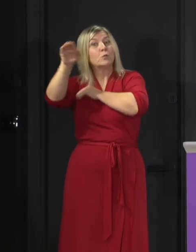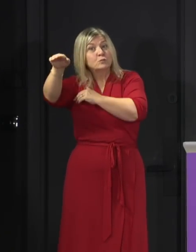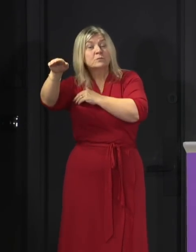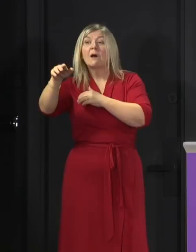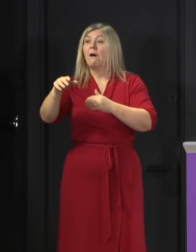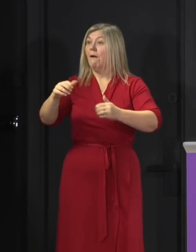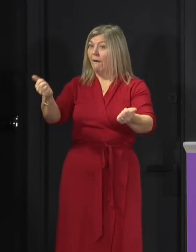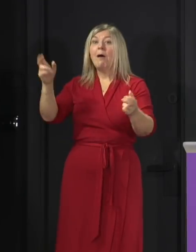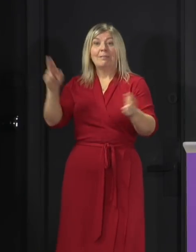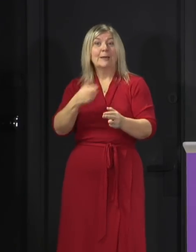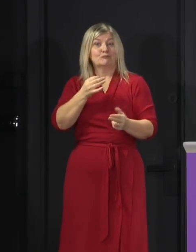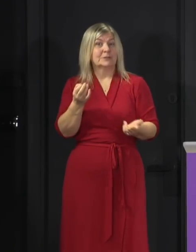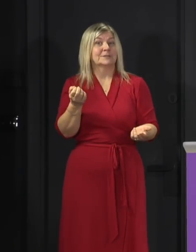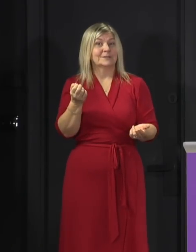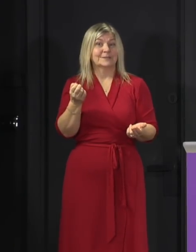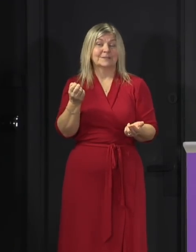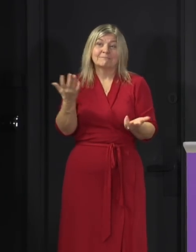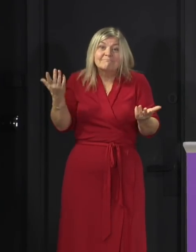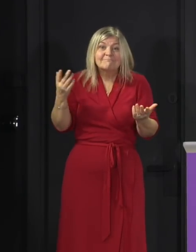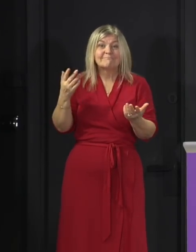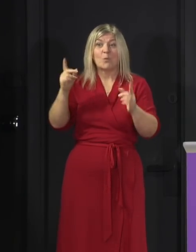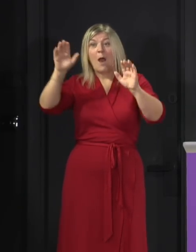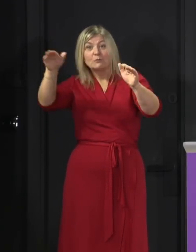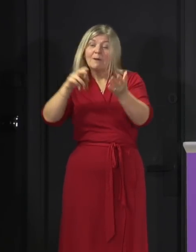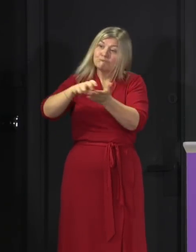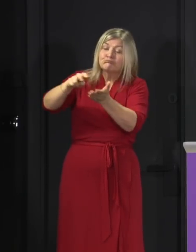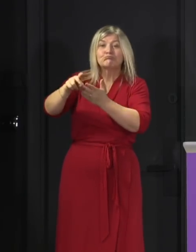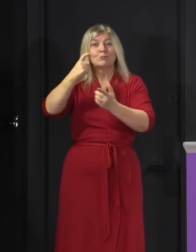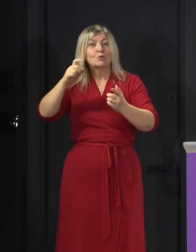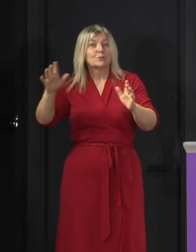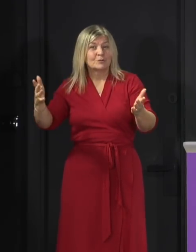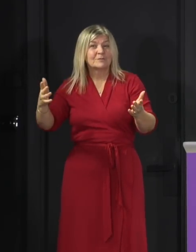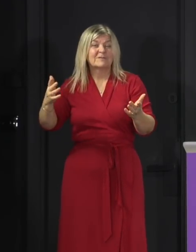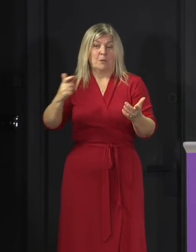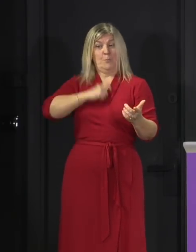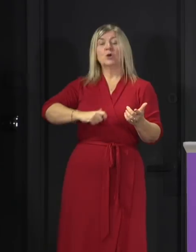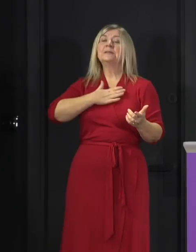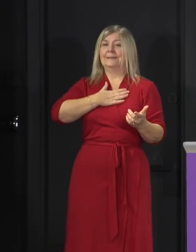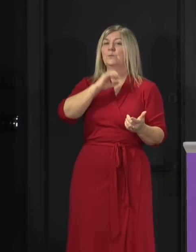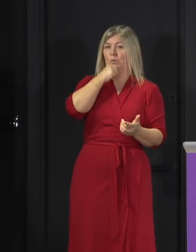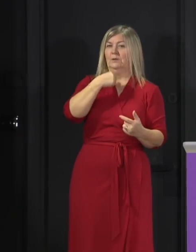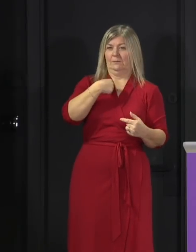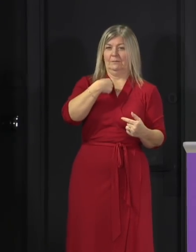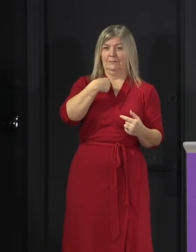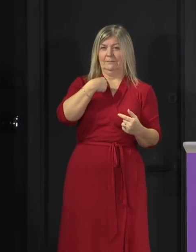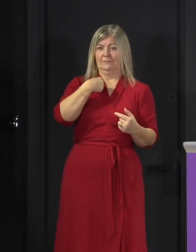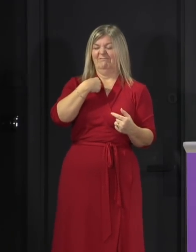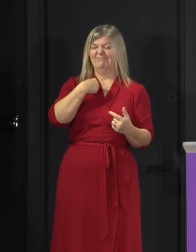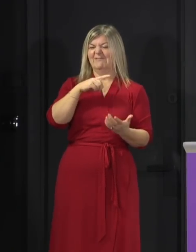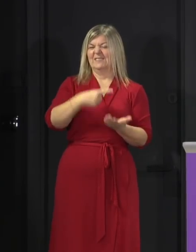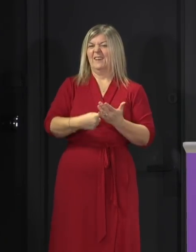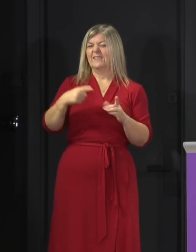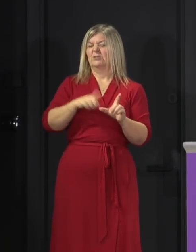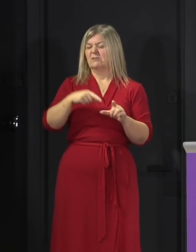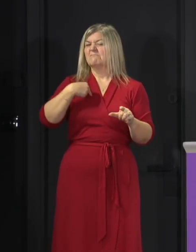is certainly less risky. And as I've spoken about personally, that's probably what I will choose to do this year. So